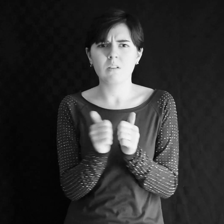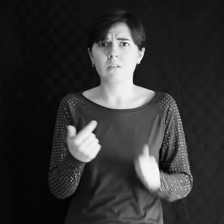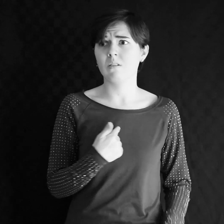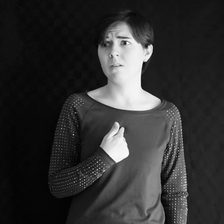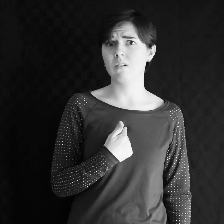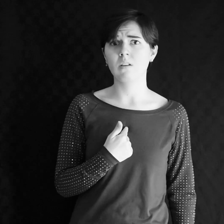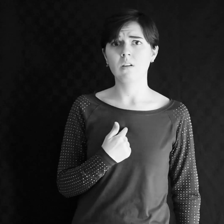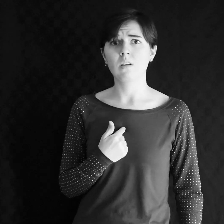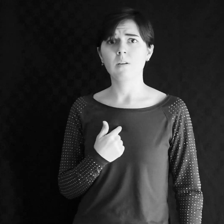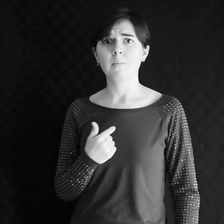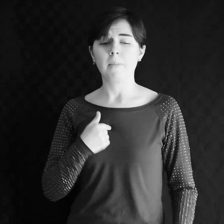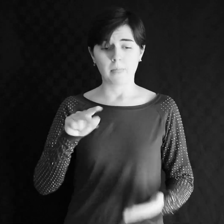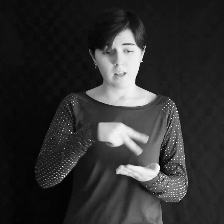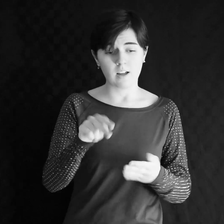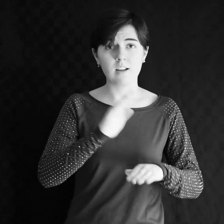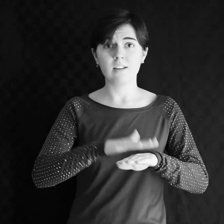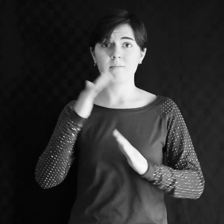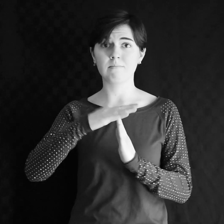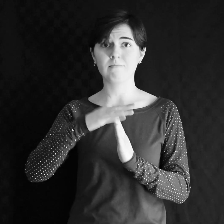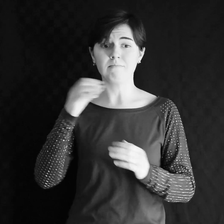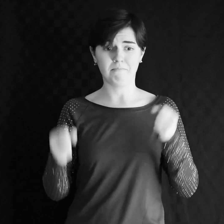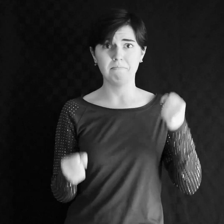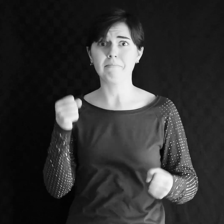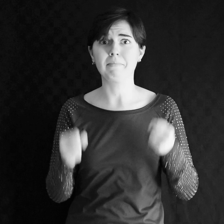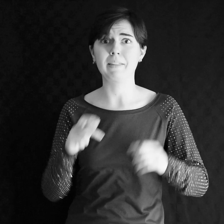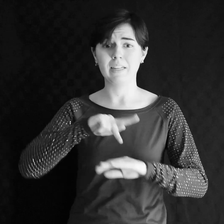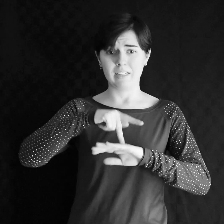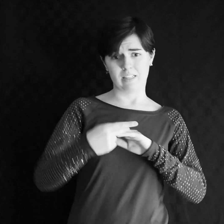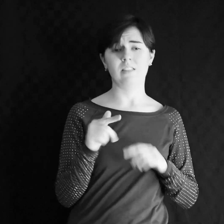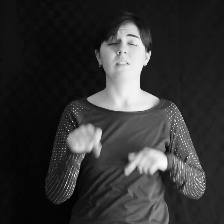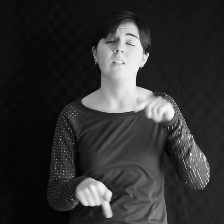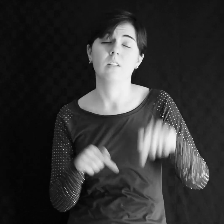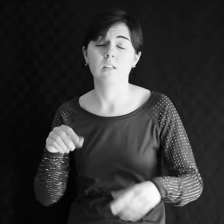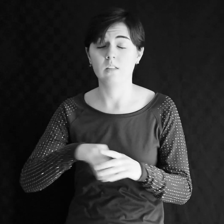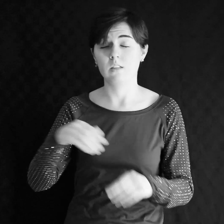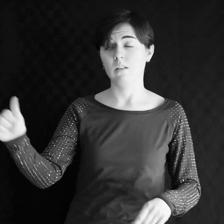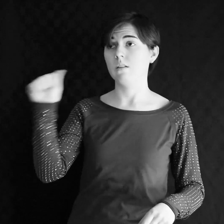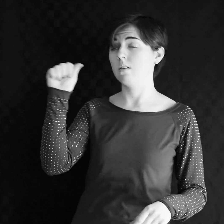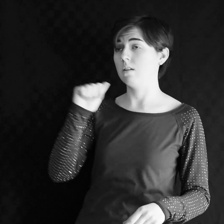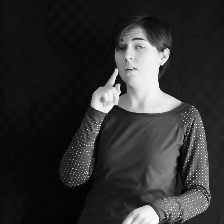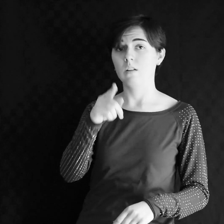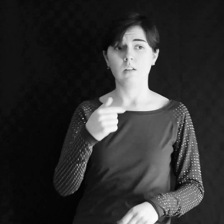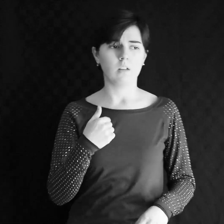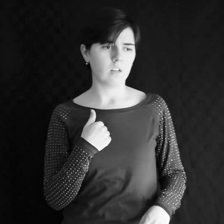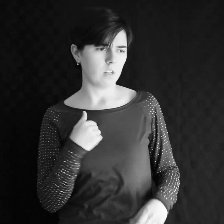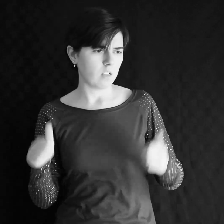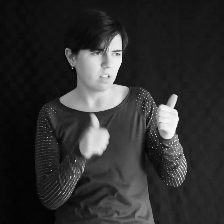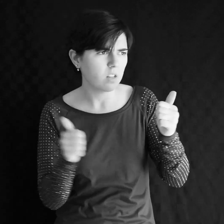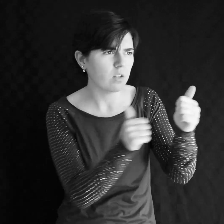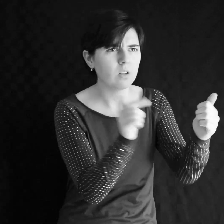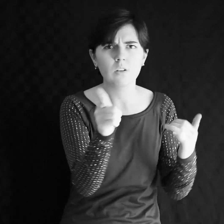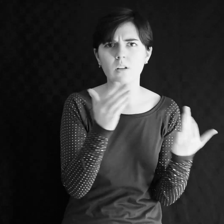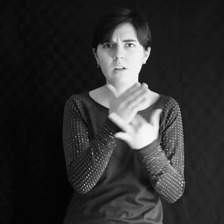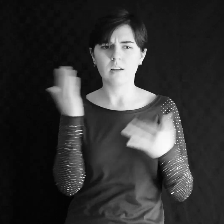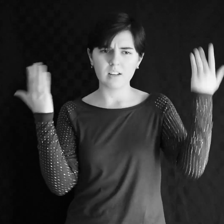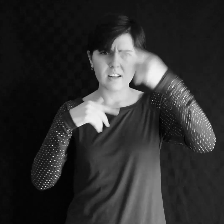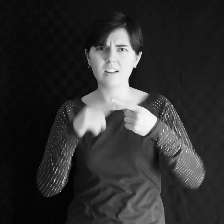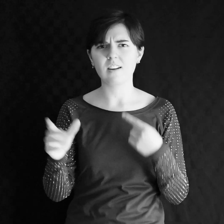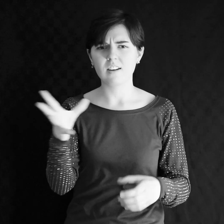me. I've been dancing on top of cars and stumbling out of bars. I follow you through the dark, can't get